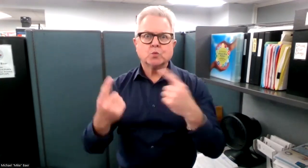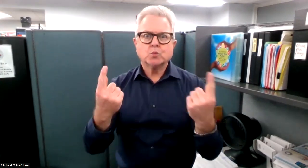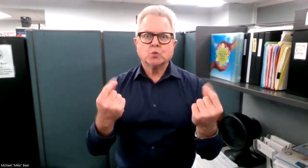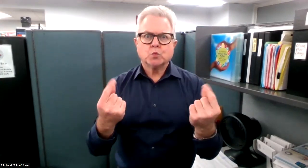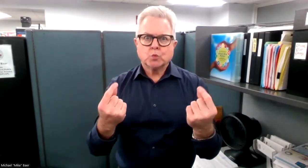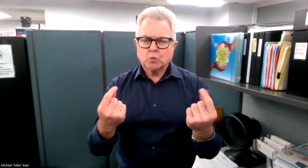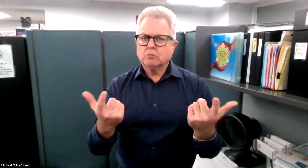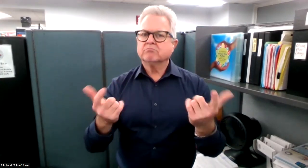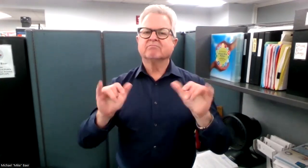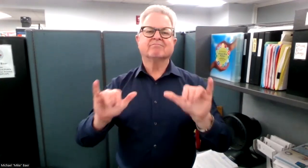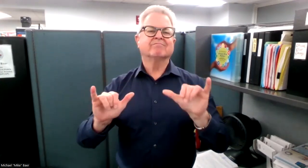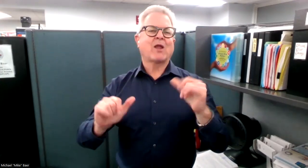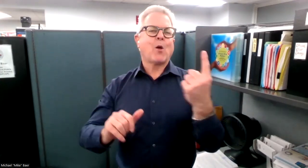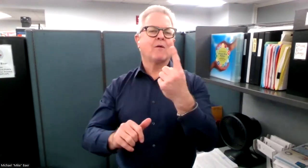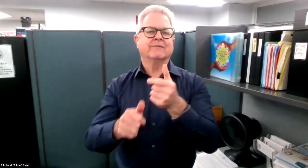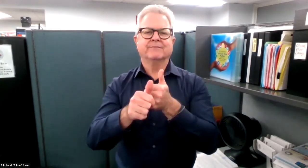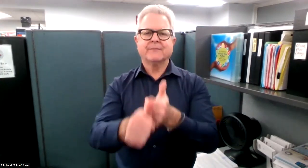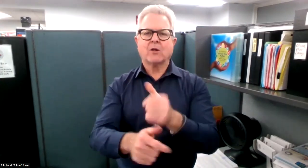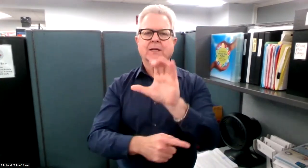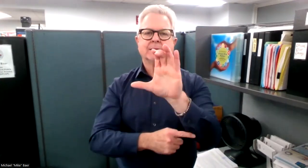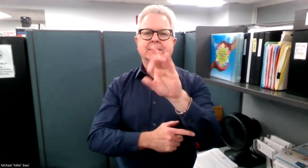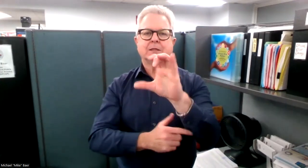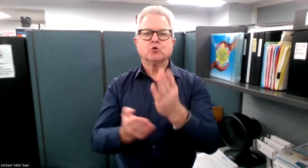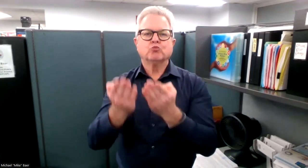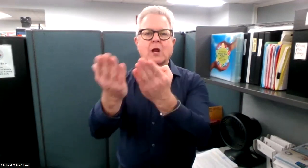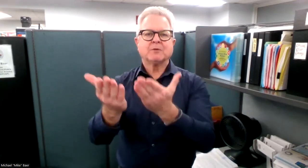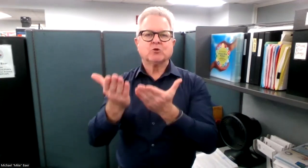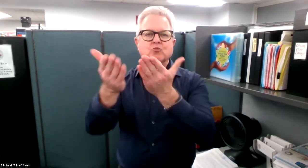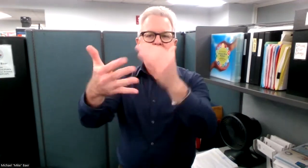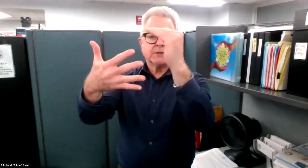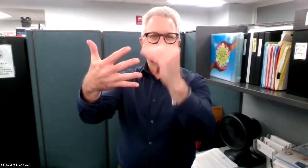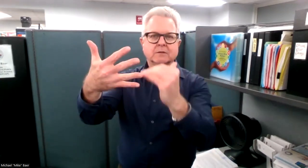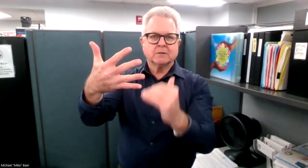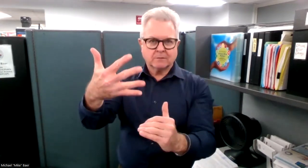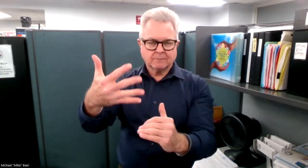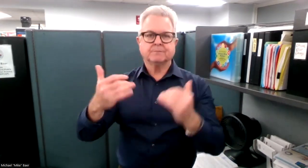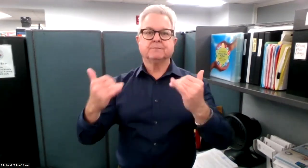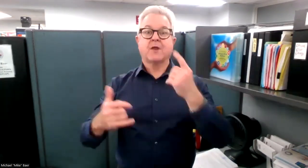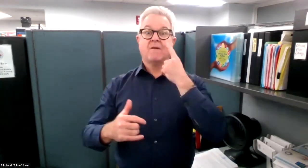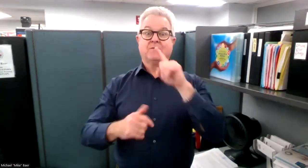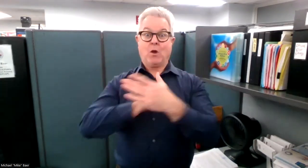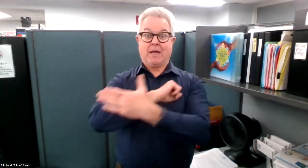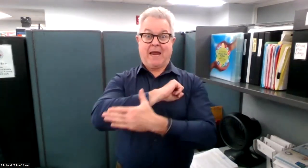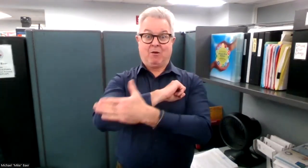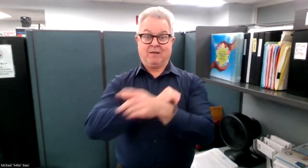So now, what is it that we are to do? Well, as always, we should always follow the CDC